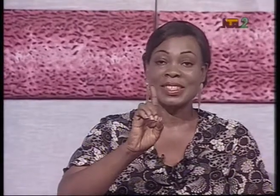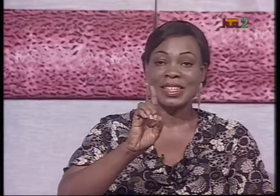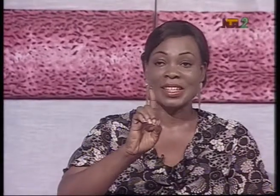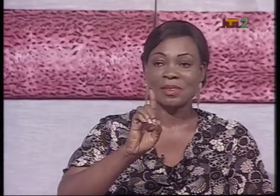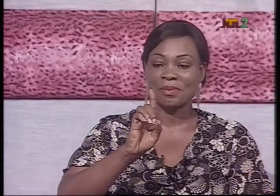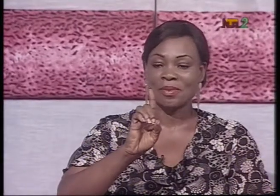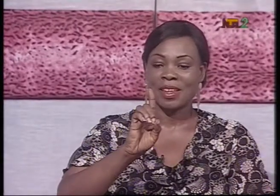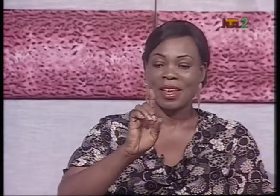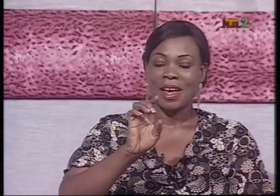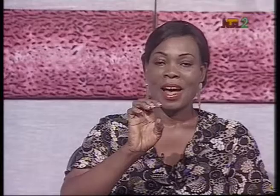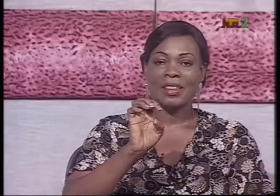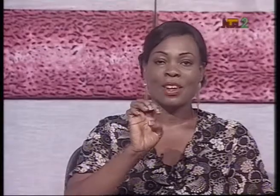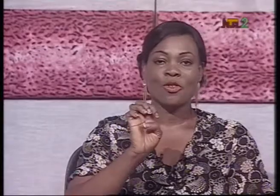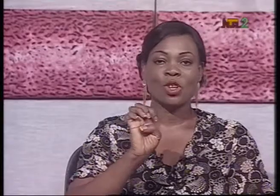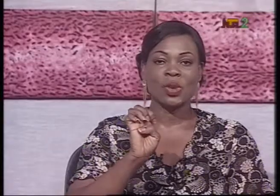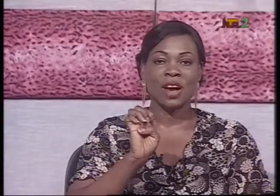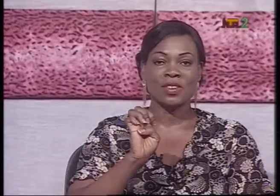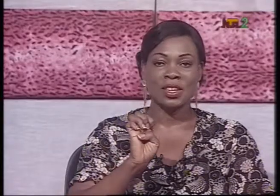D. And then, of course, we have E.